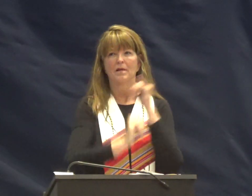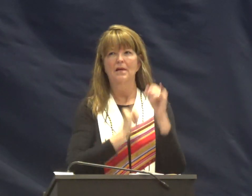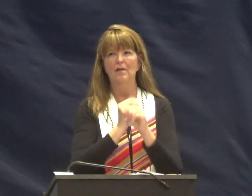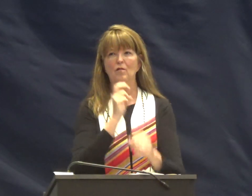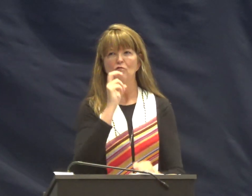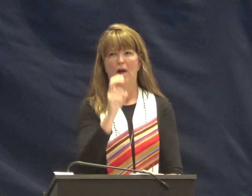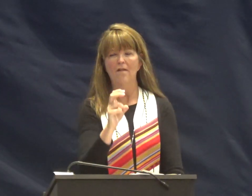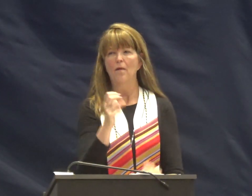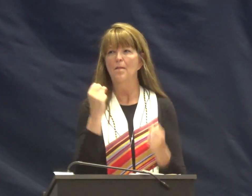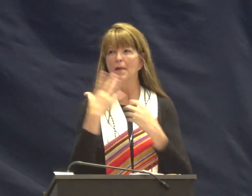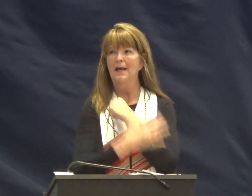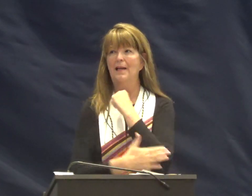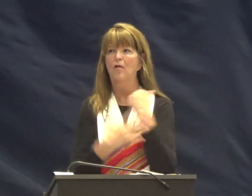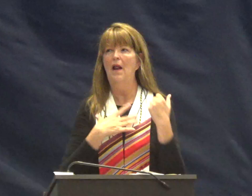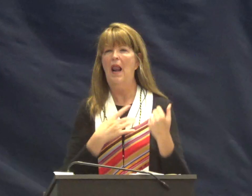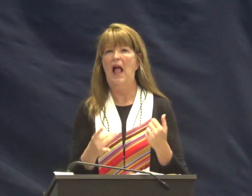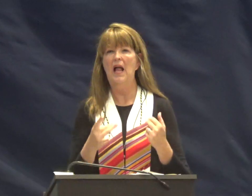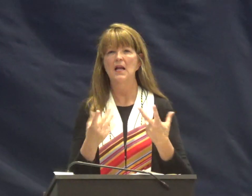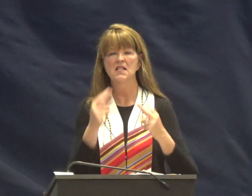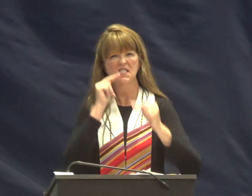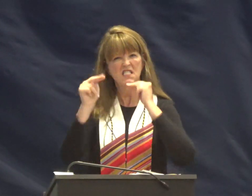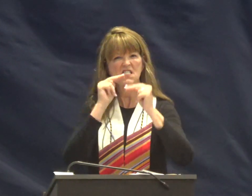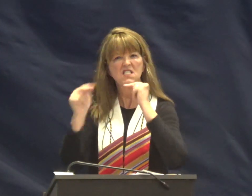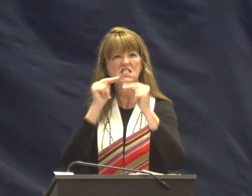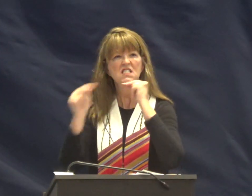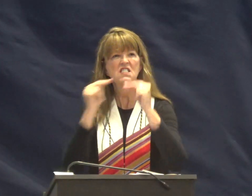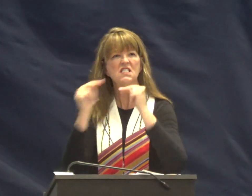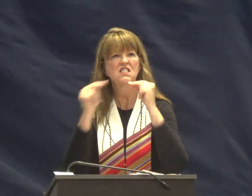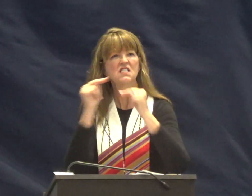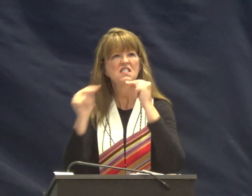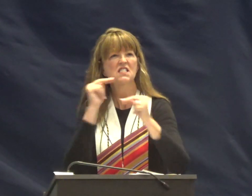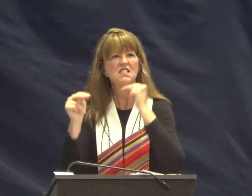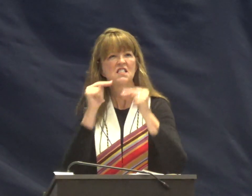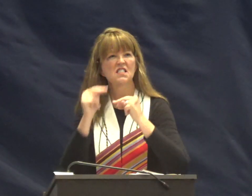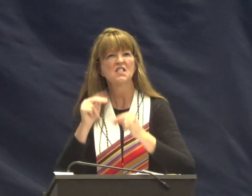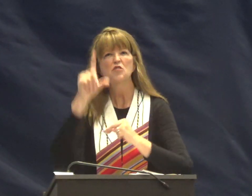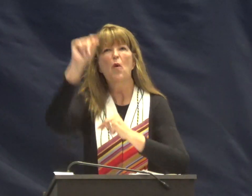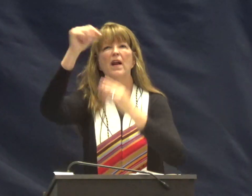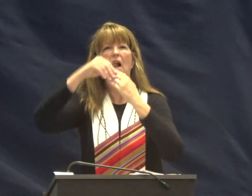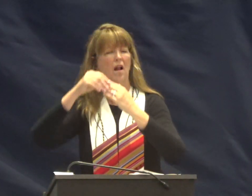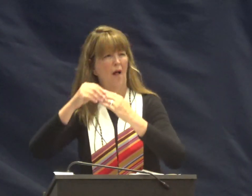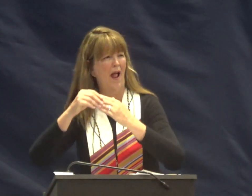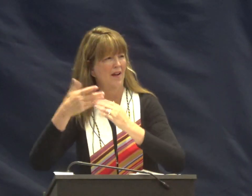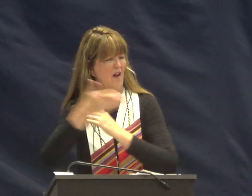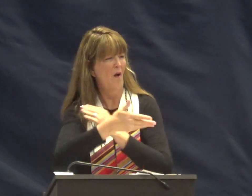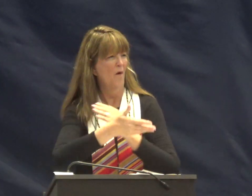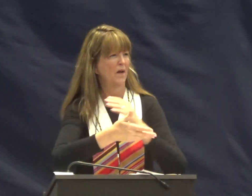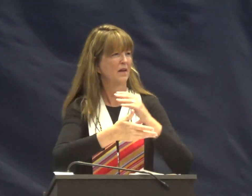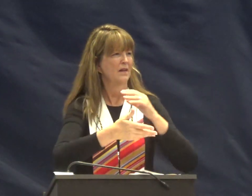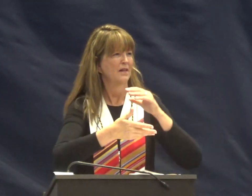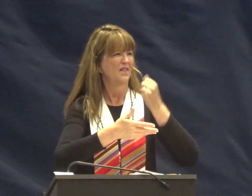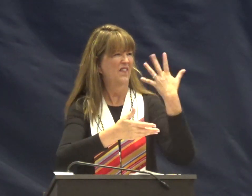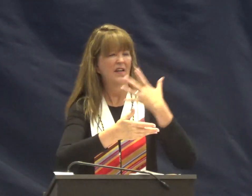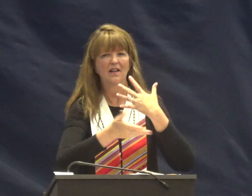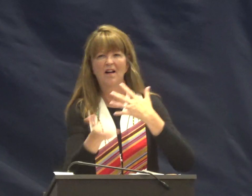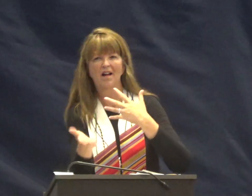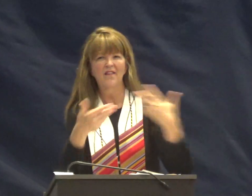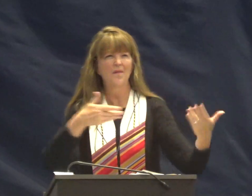And if you've ever been to international travel, you know that people like to negotiate. If they're offering something for sale